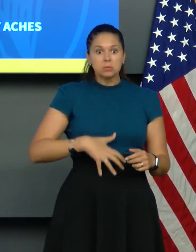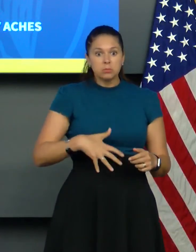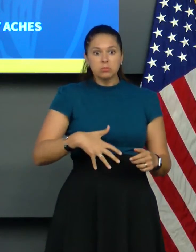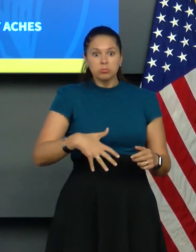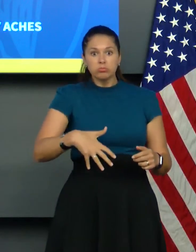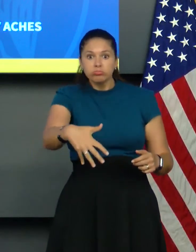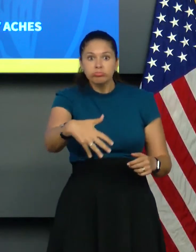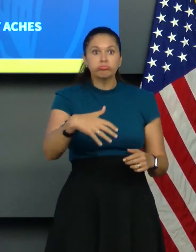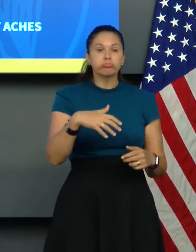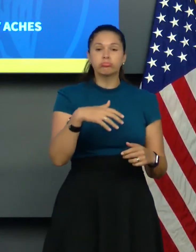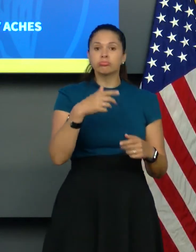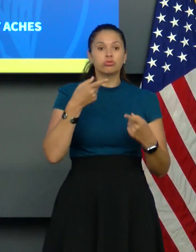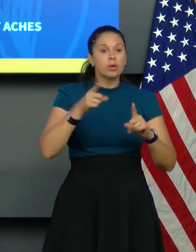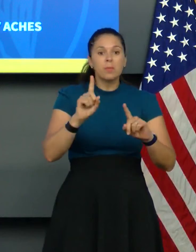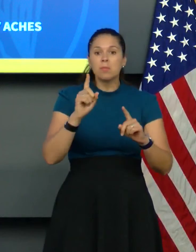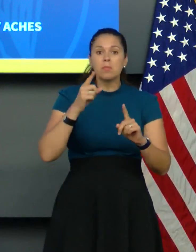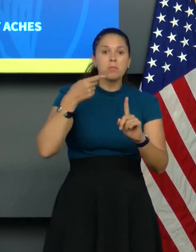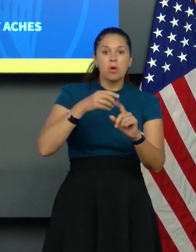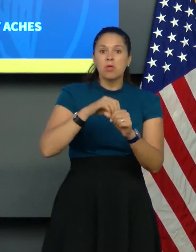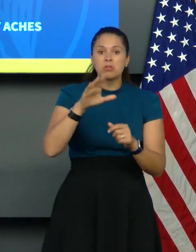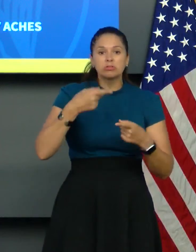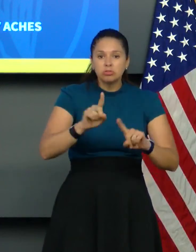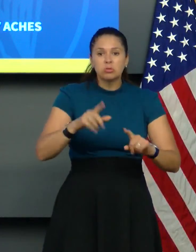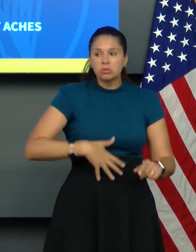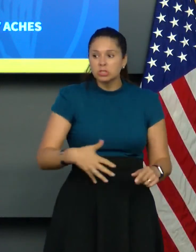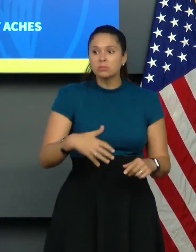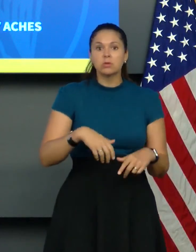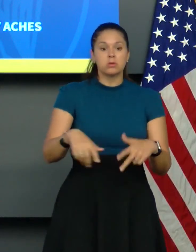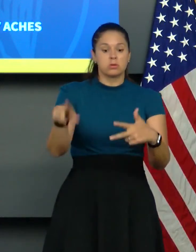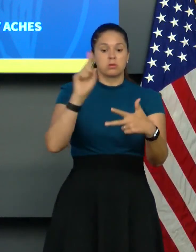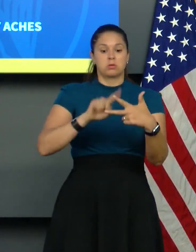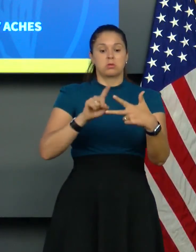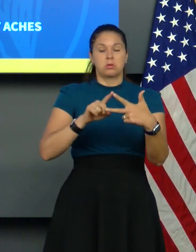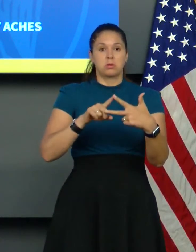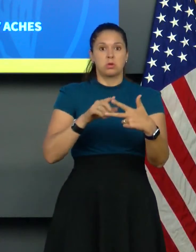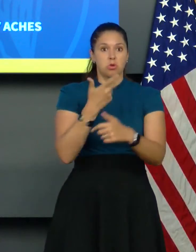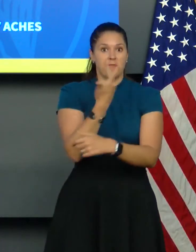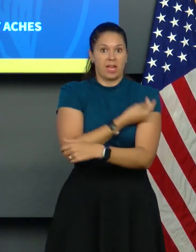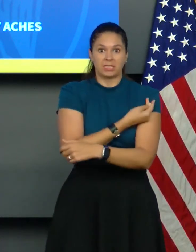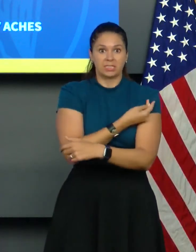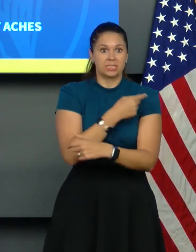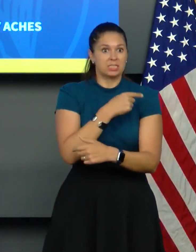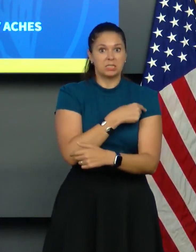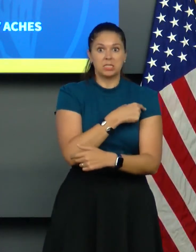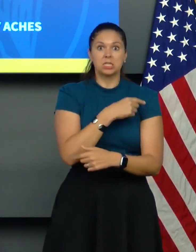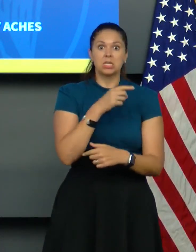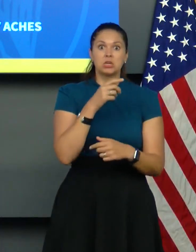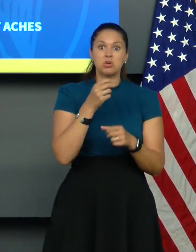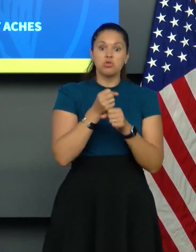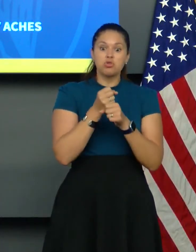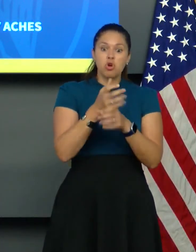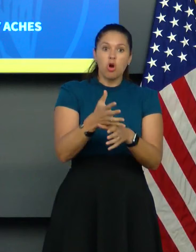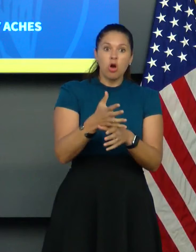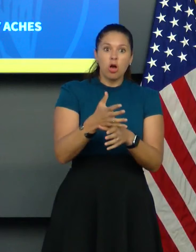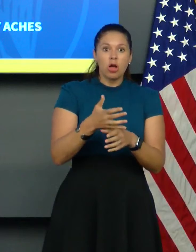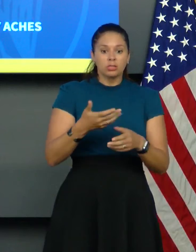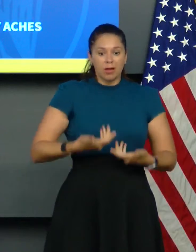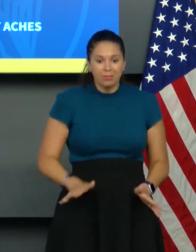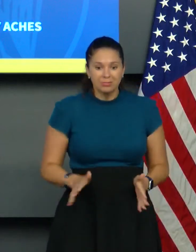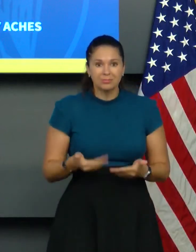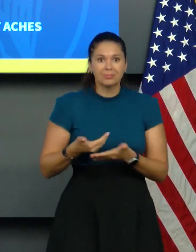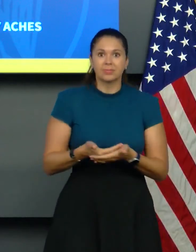pregnancy. Number 2, the COVID vaccine does not cause